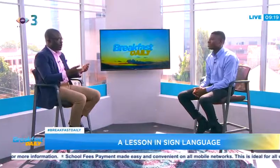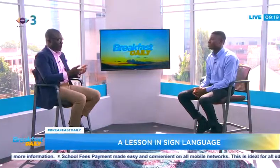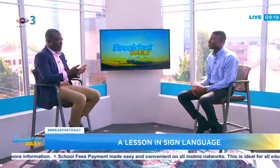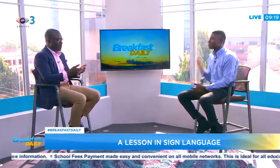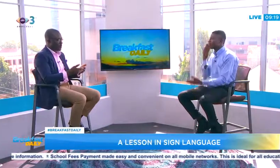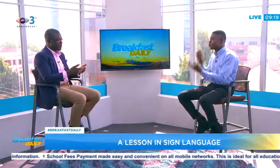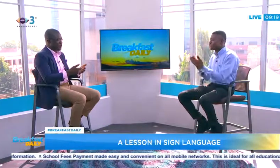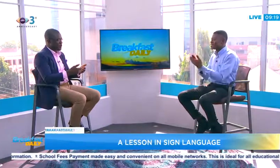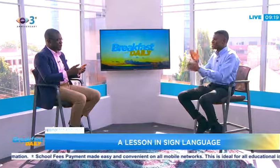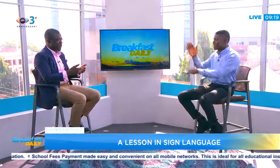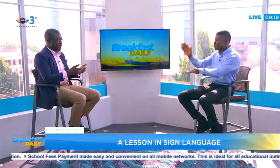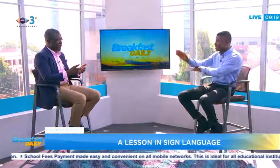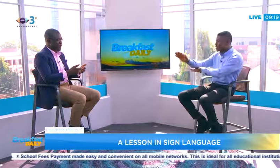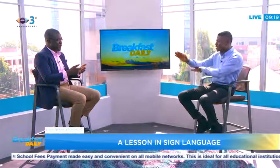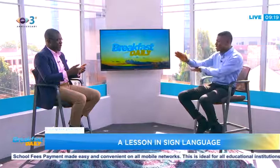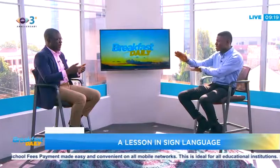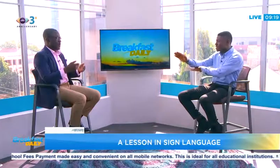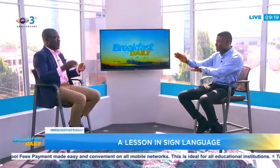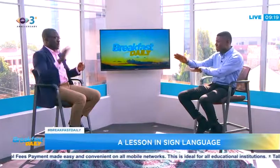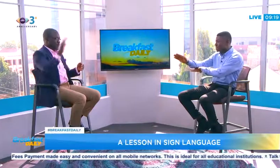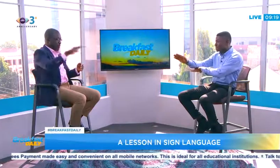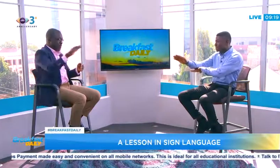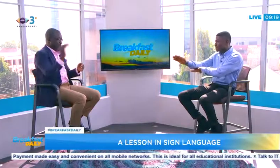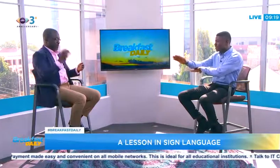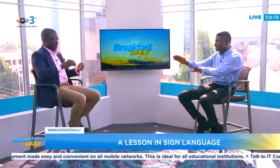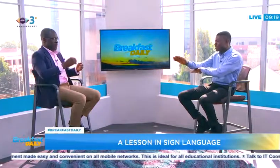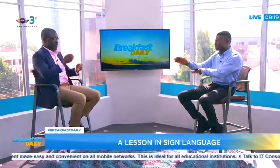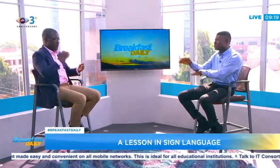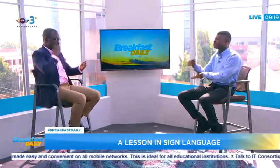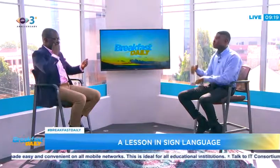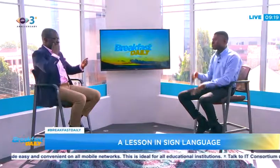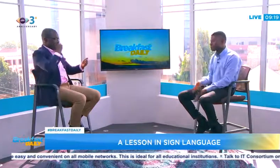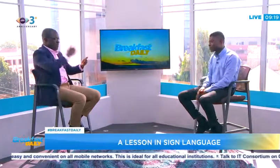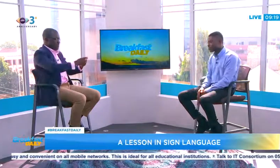evening? So good evening. At sunset. Okay. So